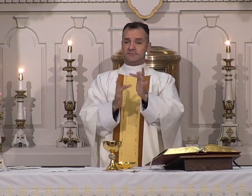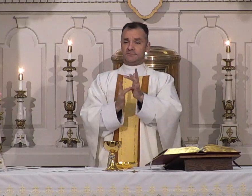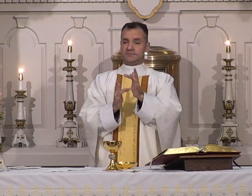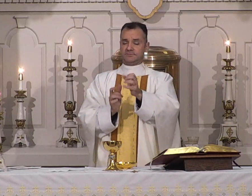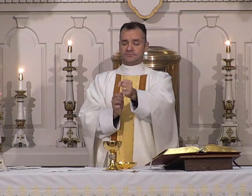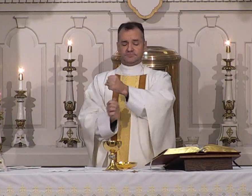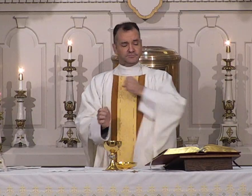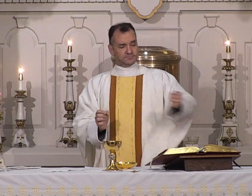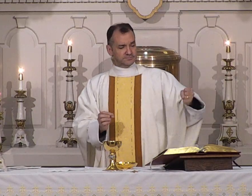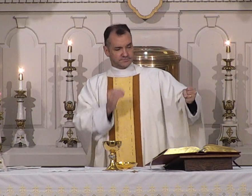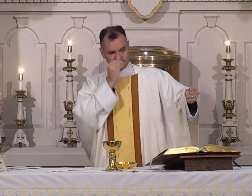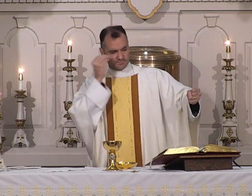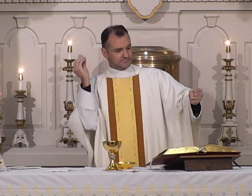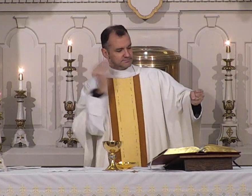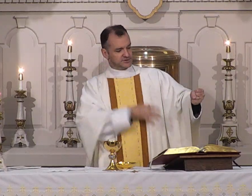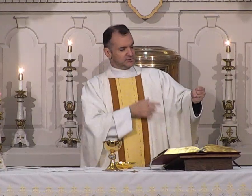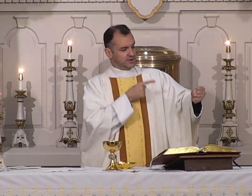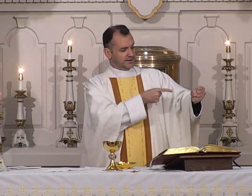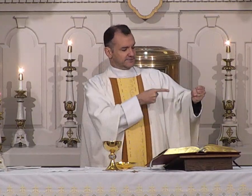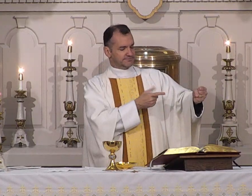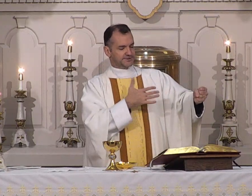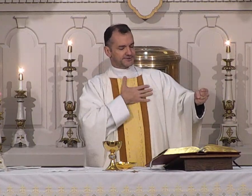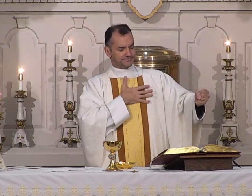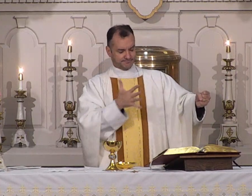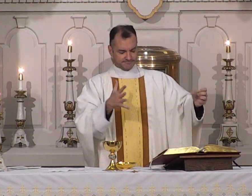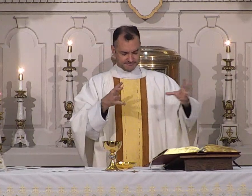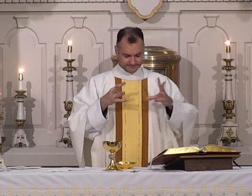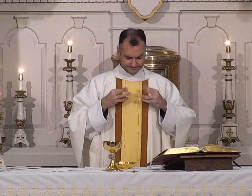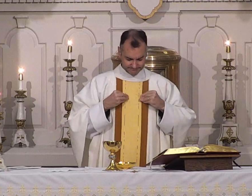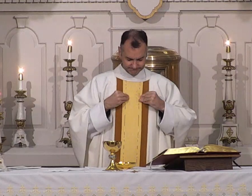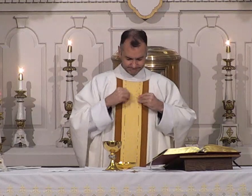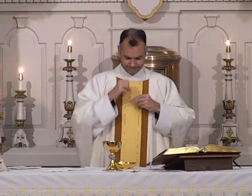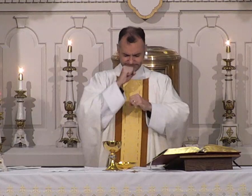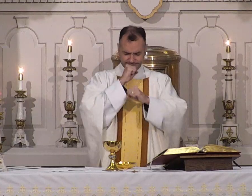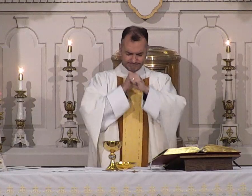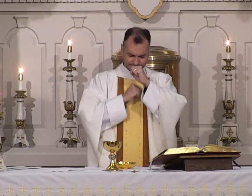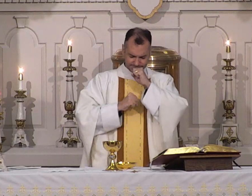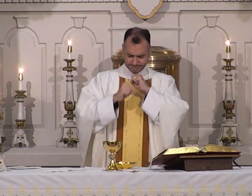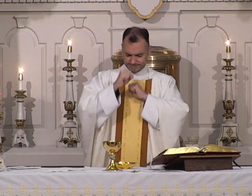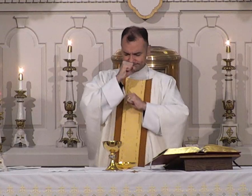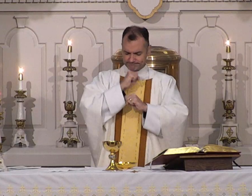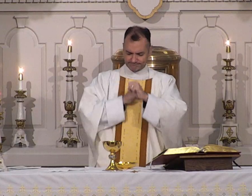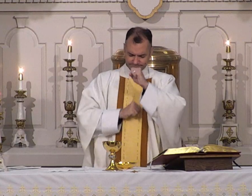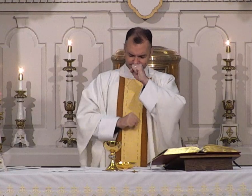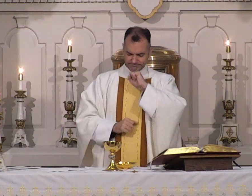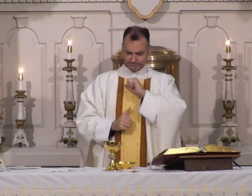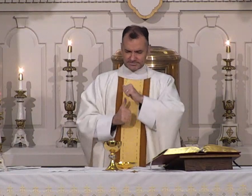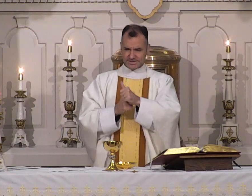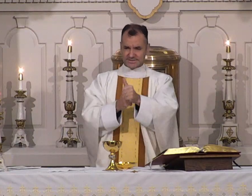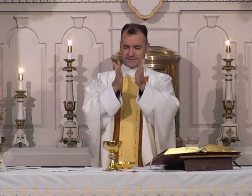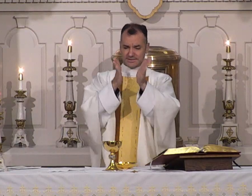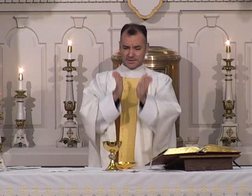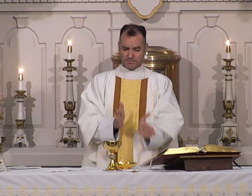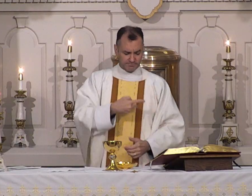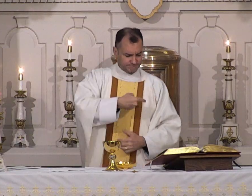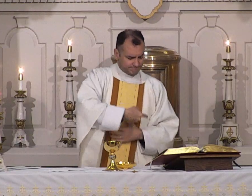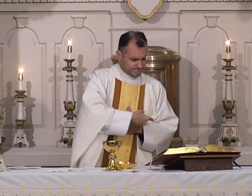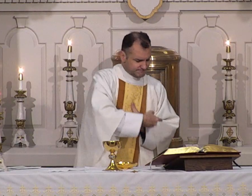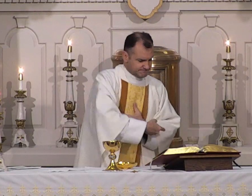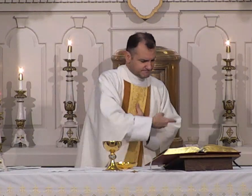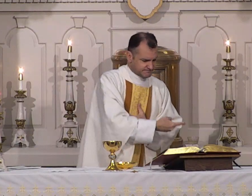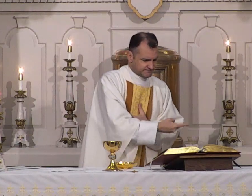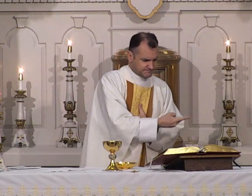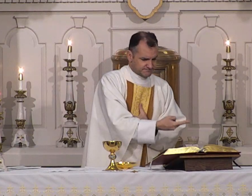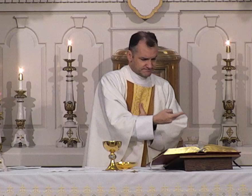At the time he was betrayed and entered willingly into his passion, he took bread and, giving thanks, broke it and gave it to